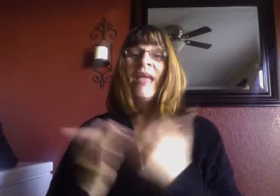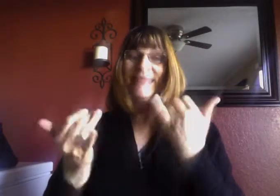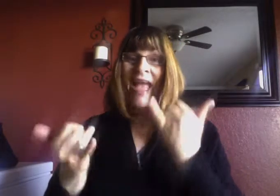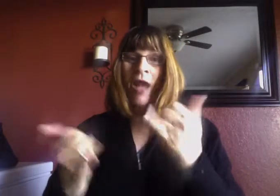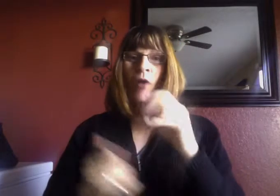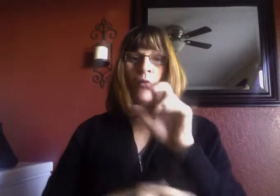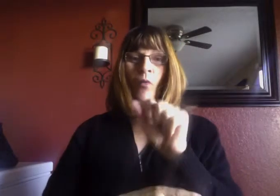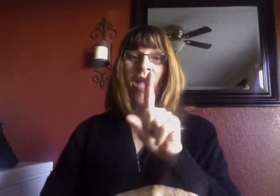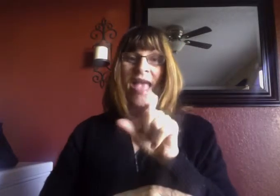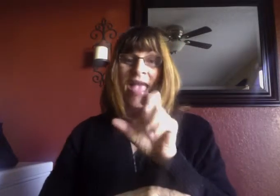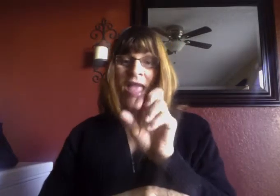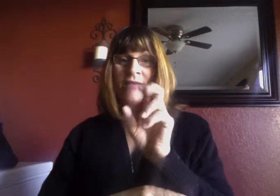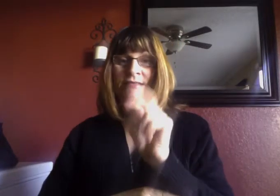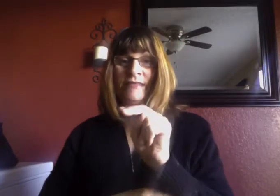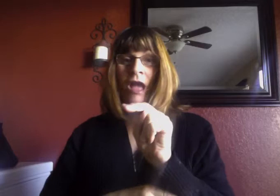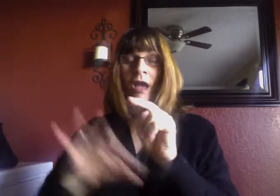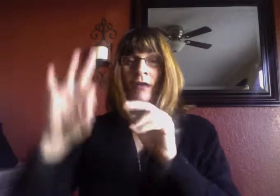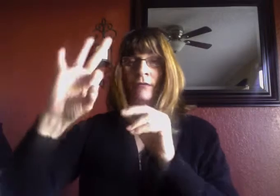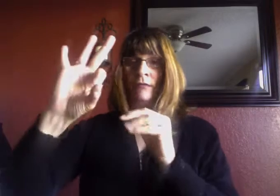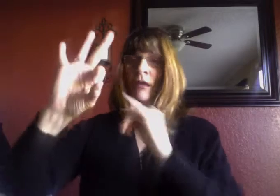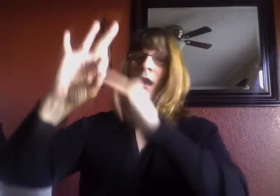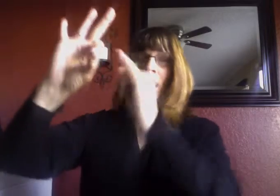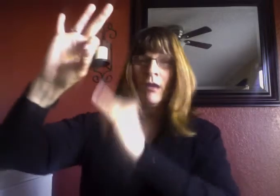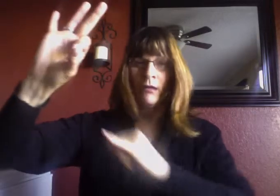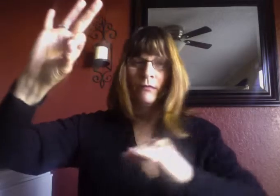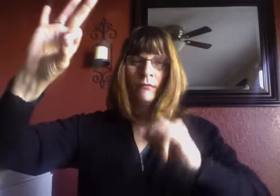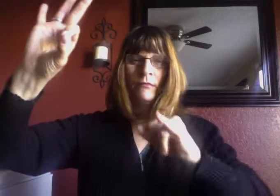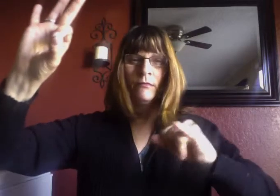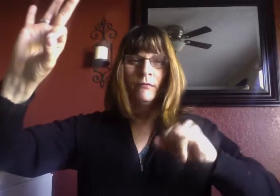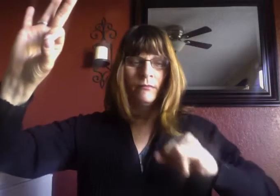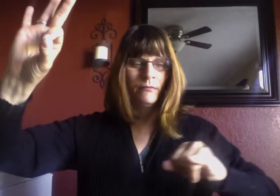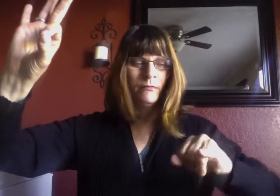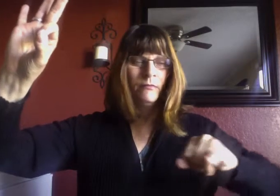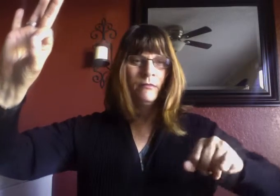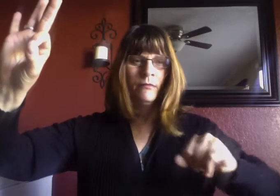axon branches out into what are called terminal fibers.